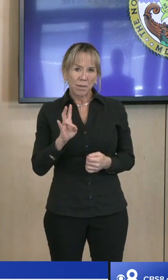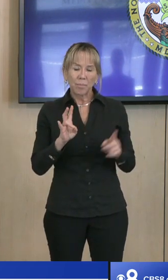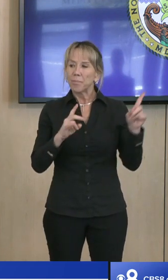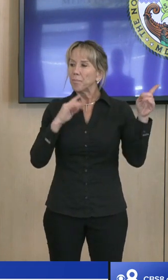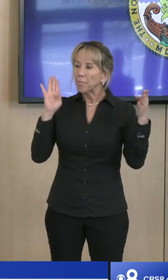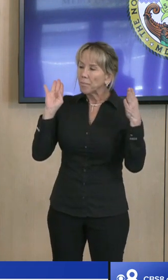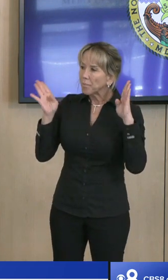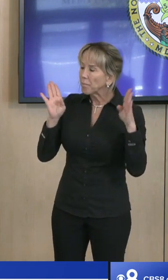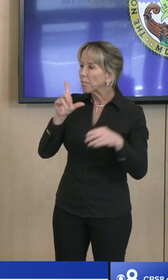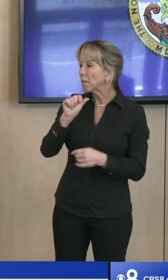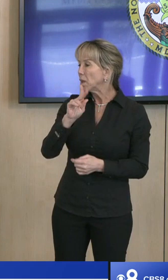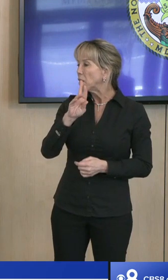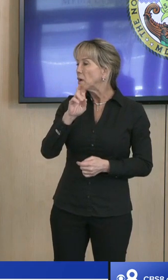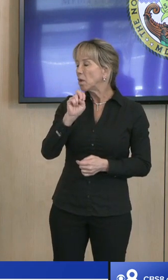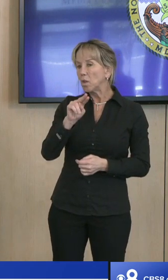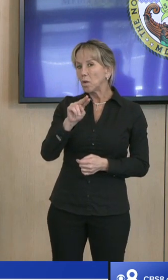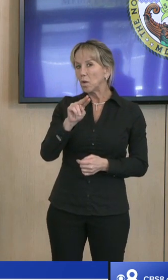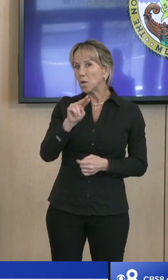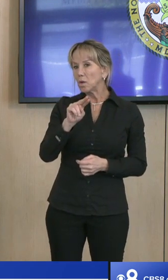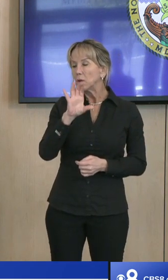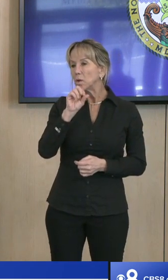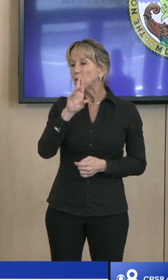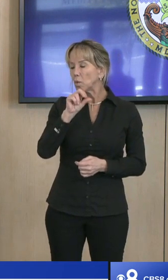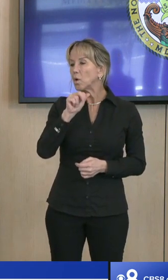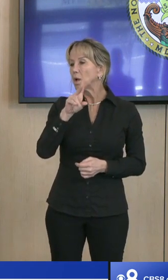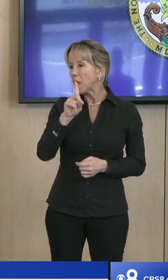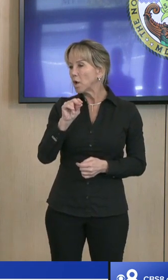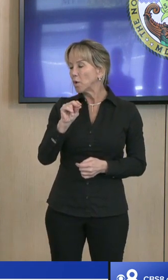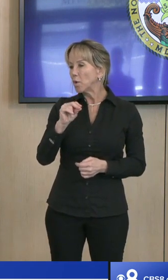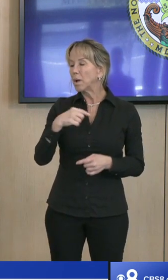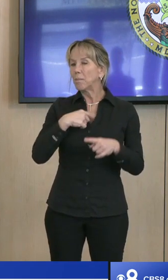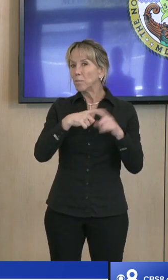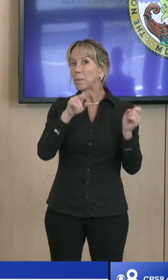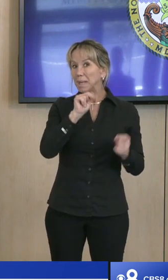Hi there, my name is Lauren Coronado. I'm with NBC7.